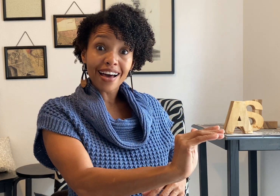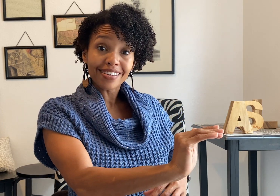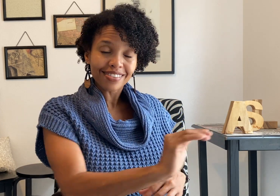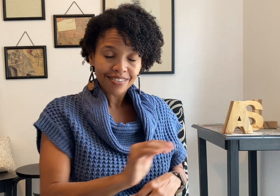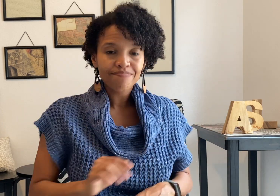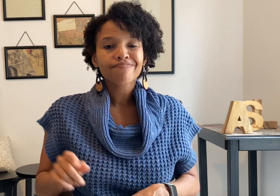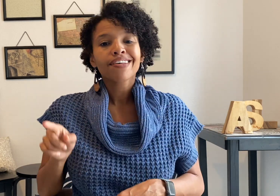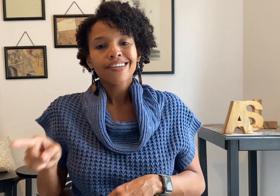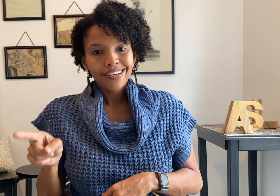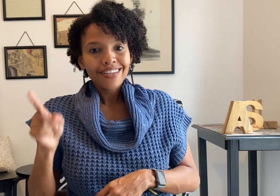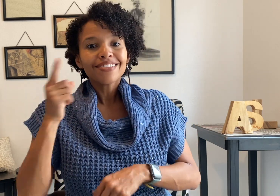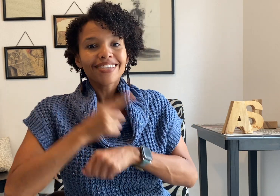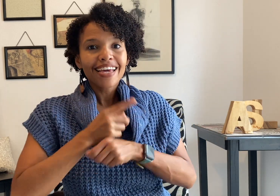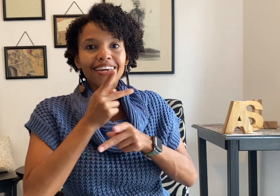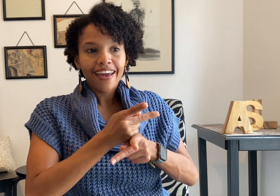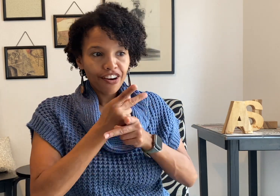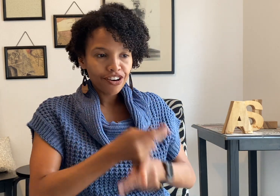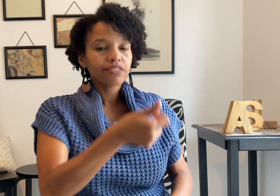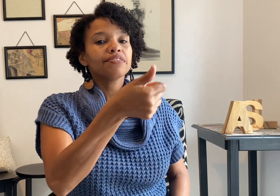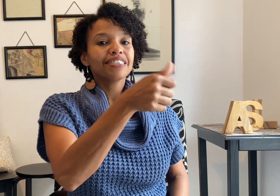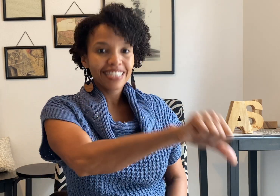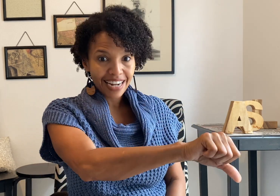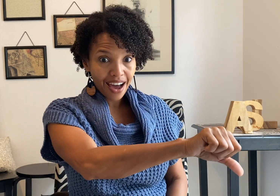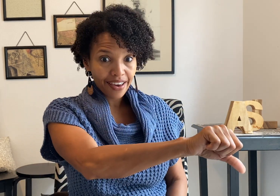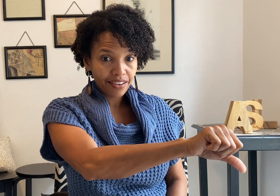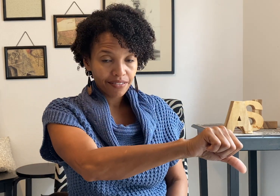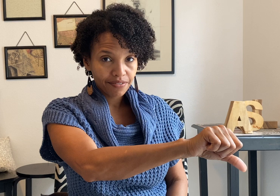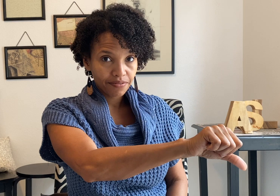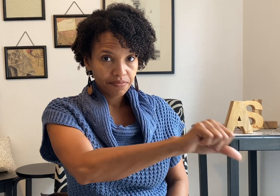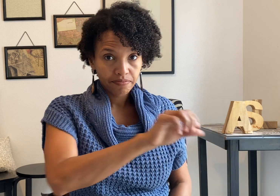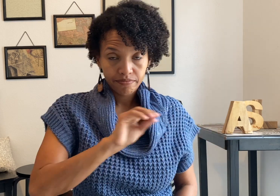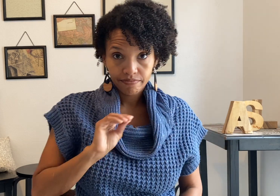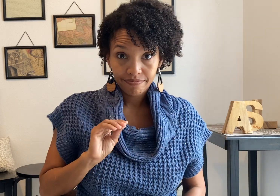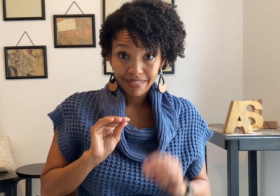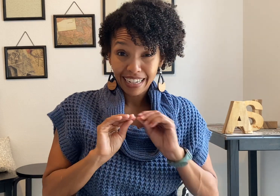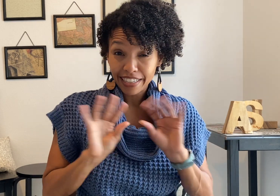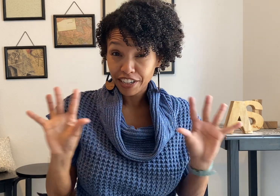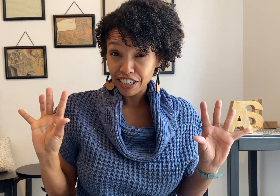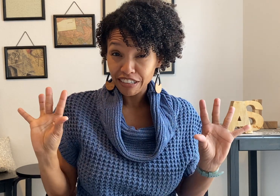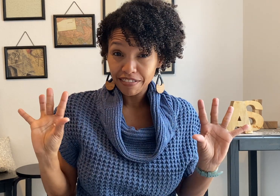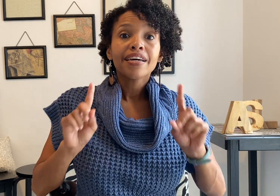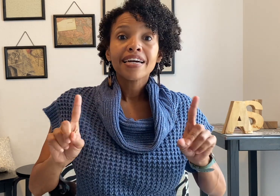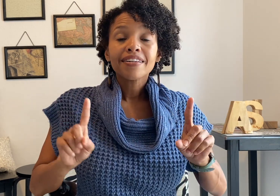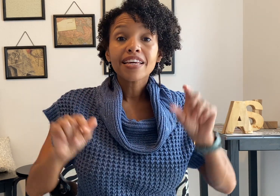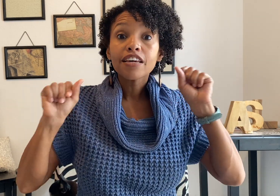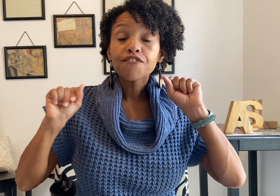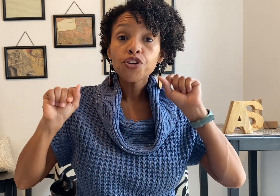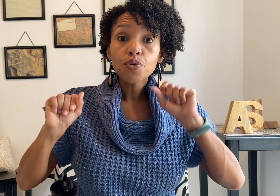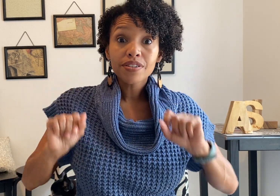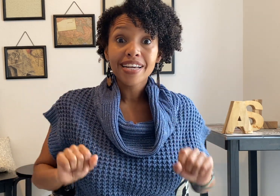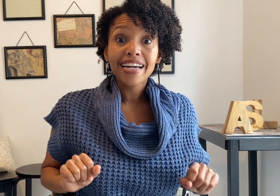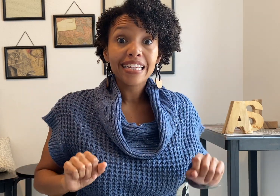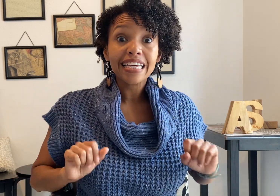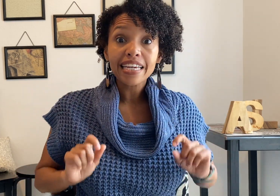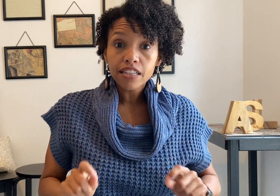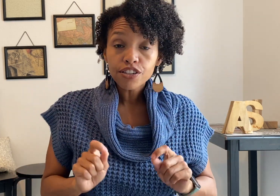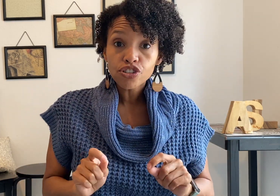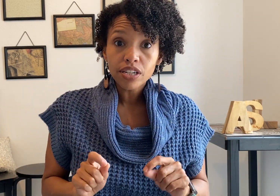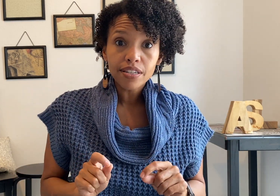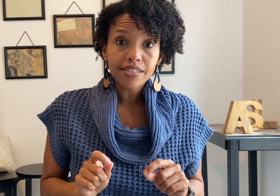topicalized. Daycare deny. Clear? If you are signing English in this